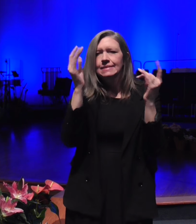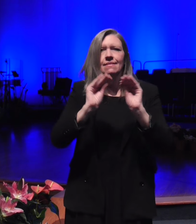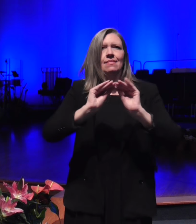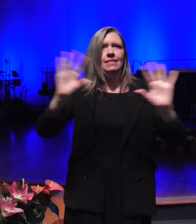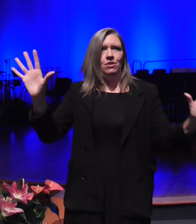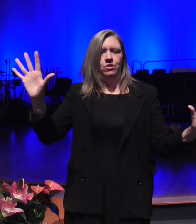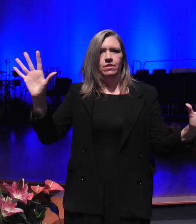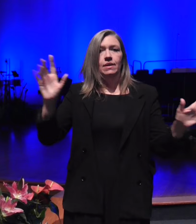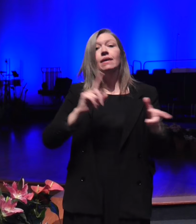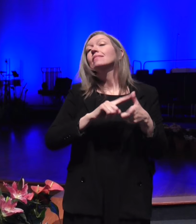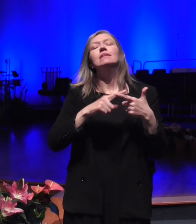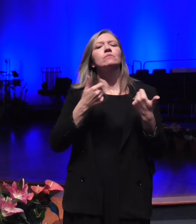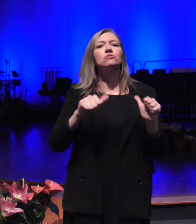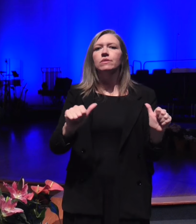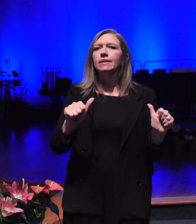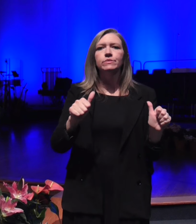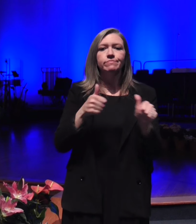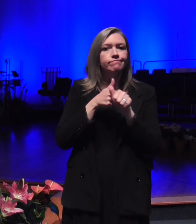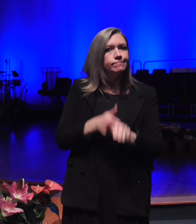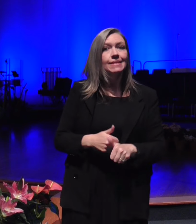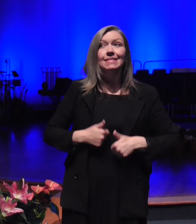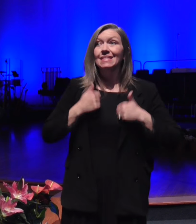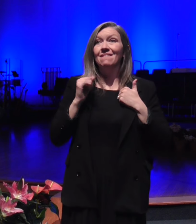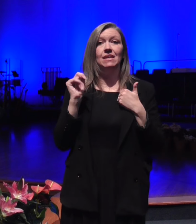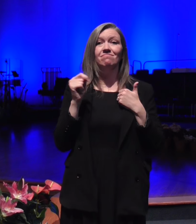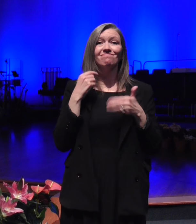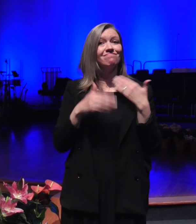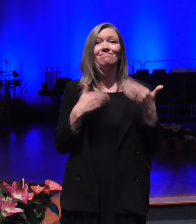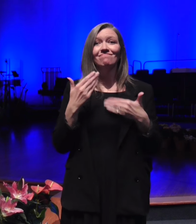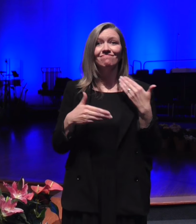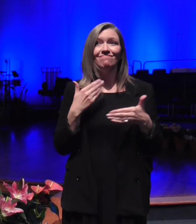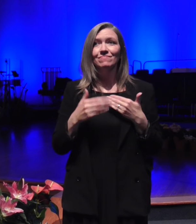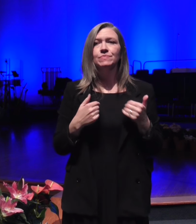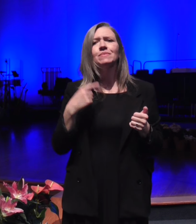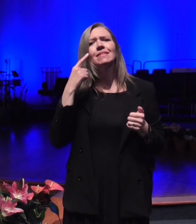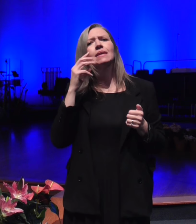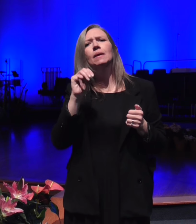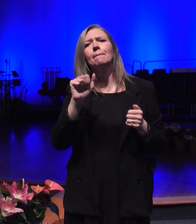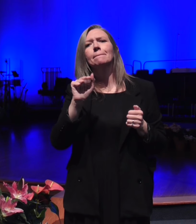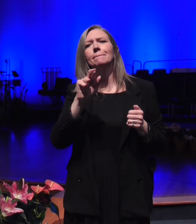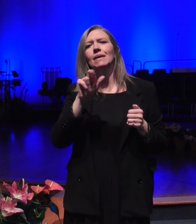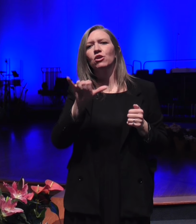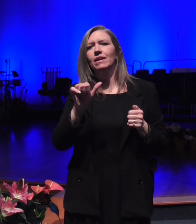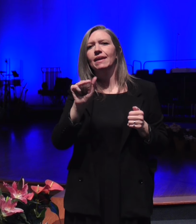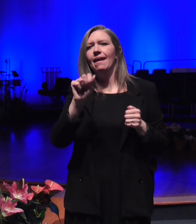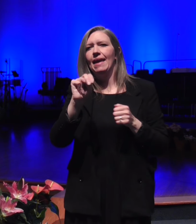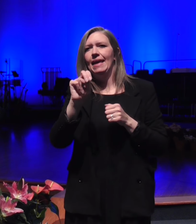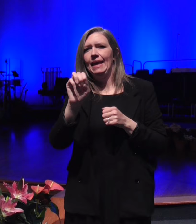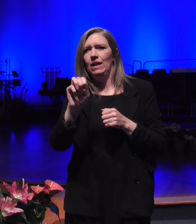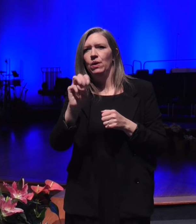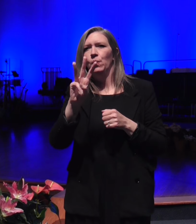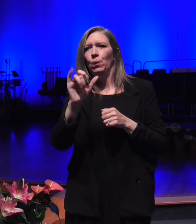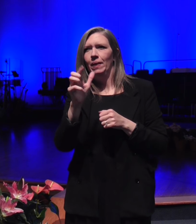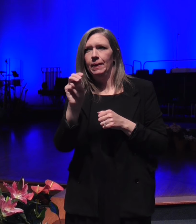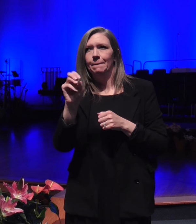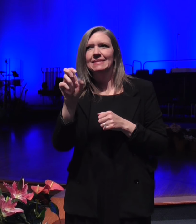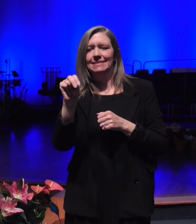then we do our best to seek to live it all around us. We think Marianne Williamson is super cool.